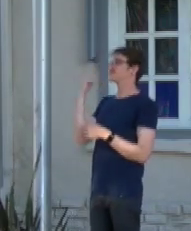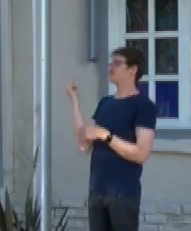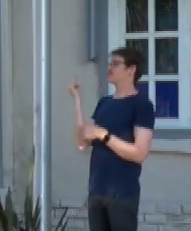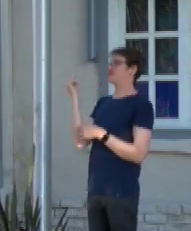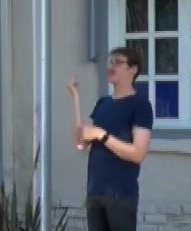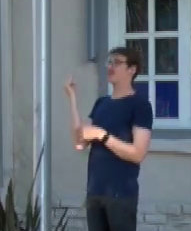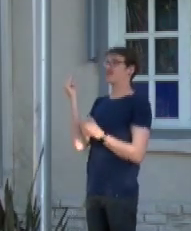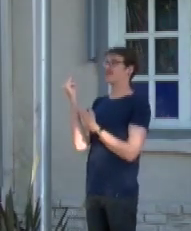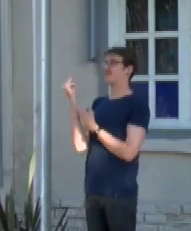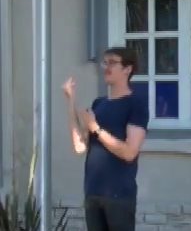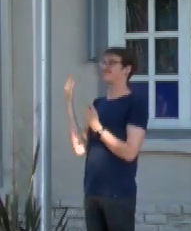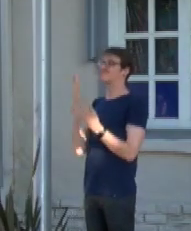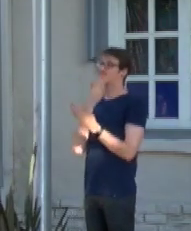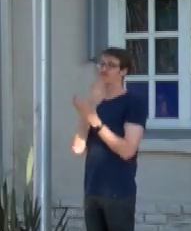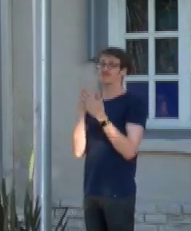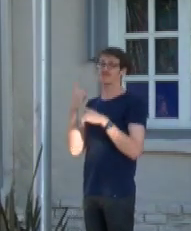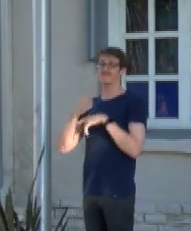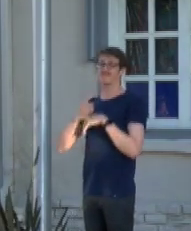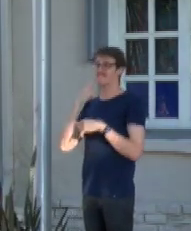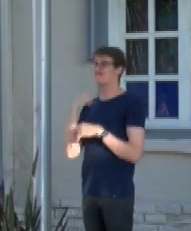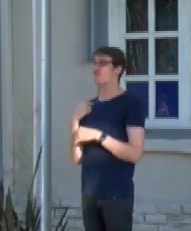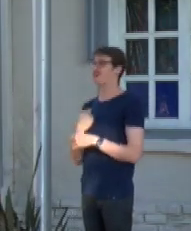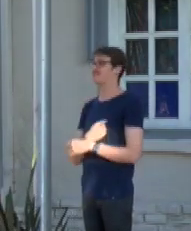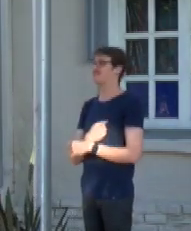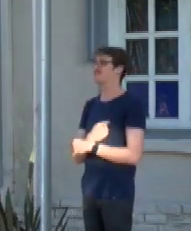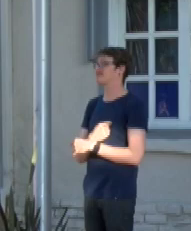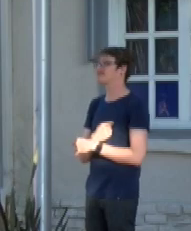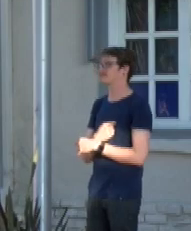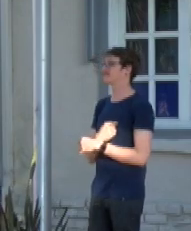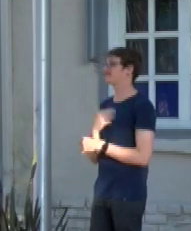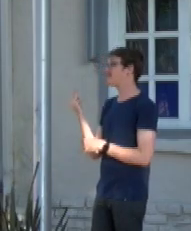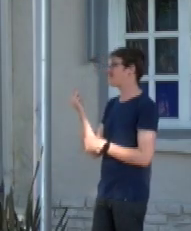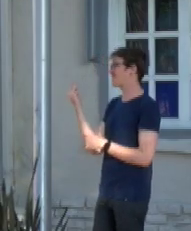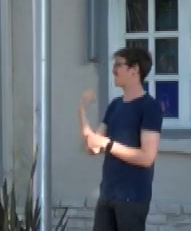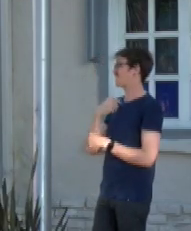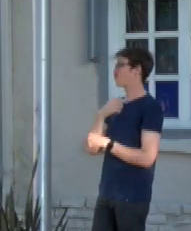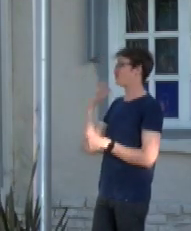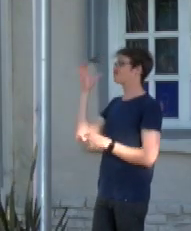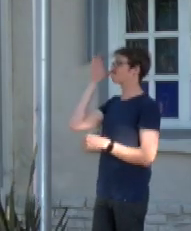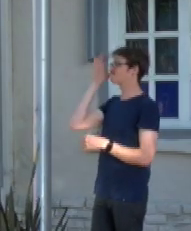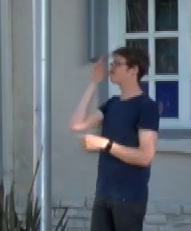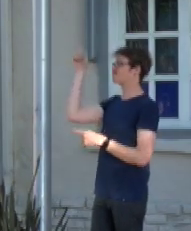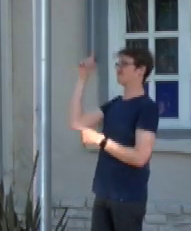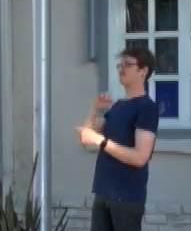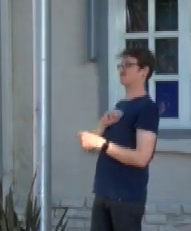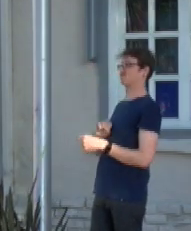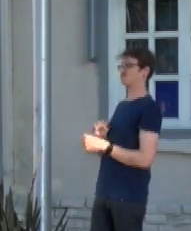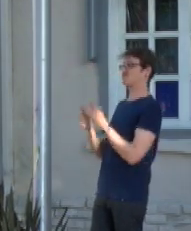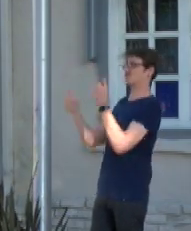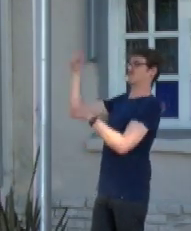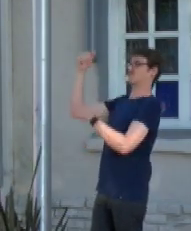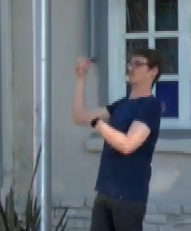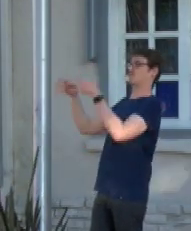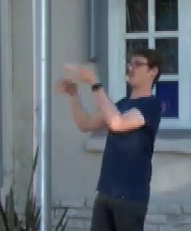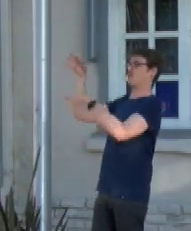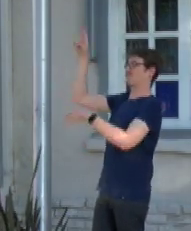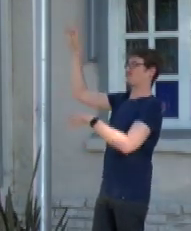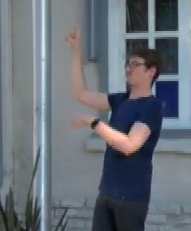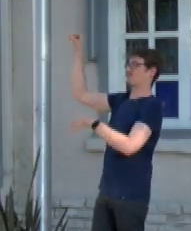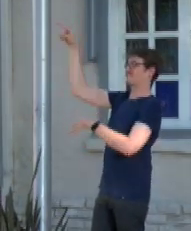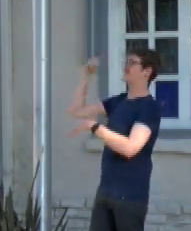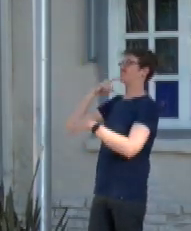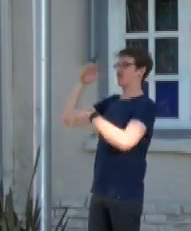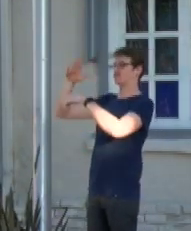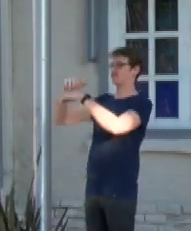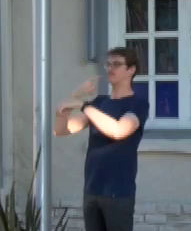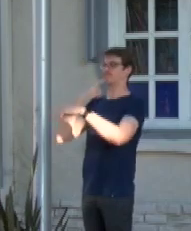Monday was a good day for us. Monday, we heard the Supreme Court of the United States call out a decision